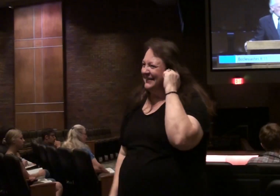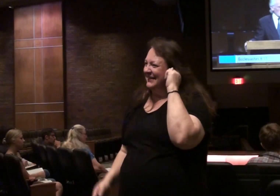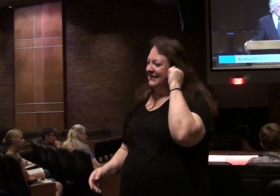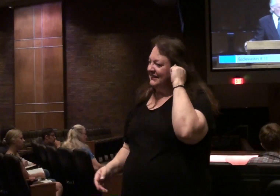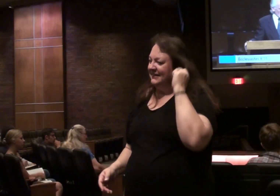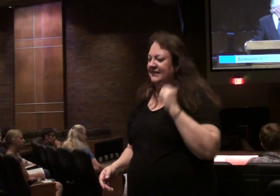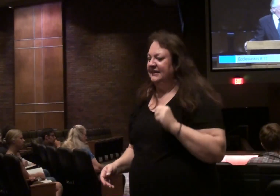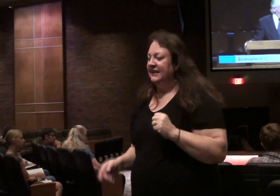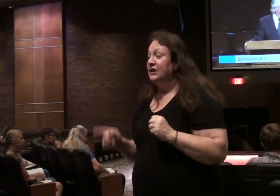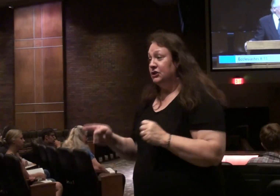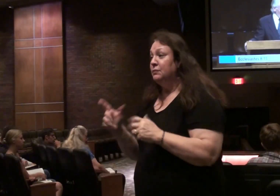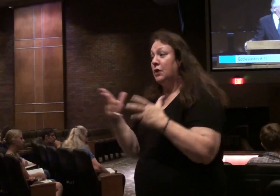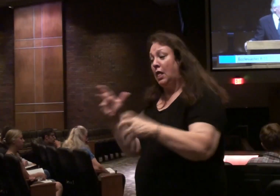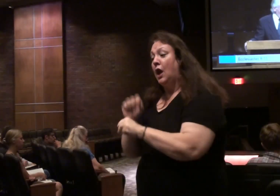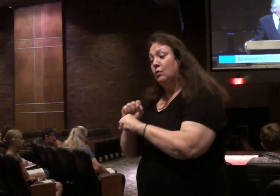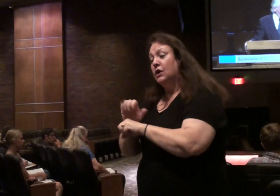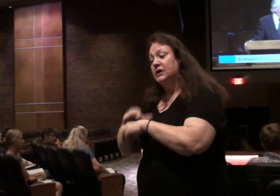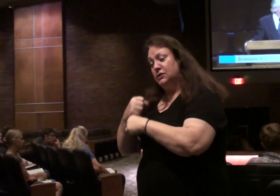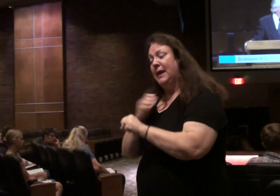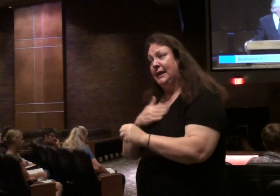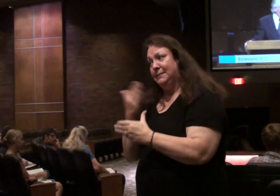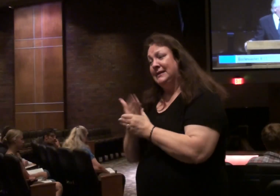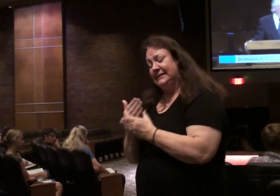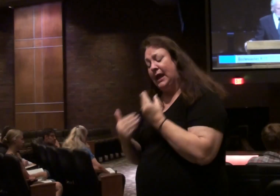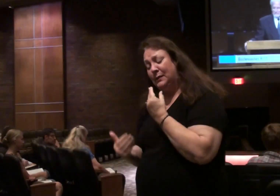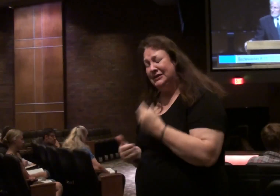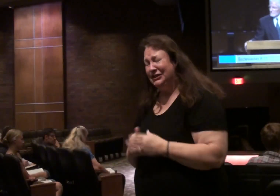Ellen put a lot of work in that sandwich.